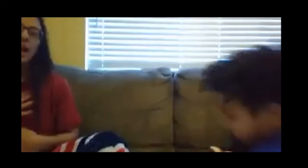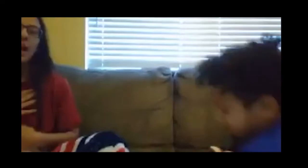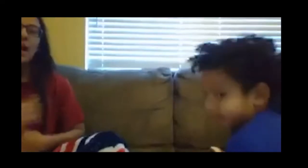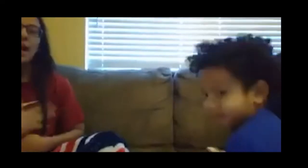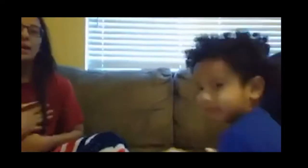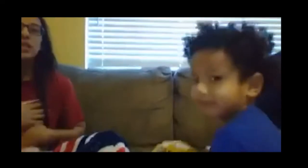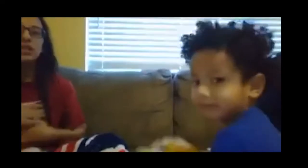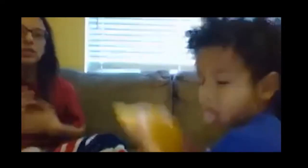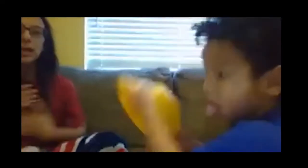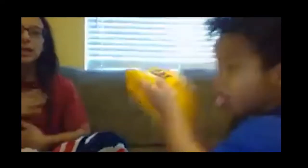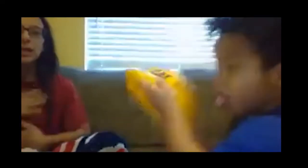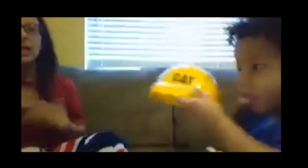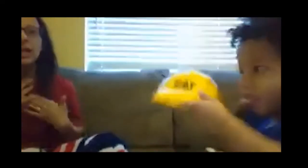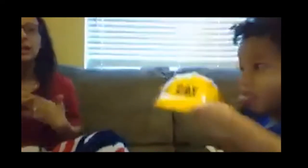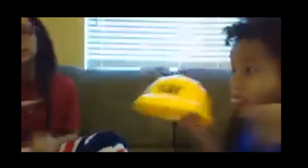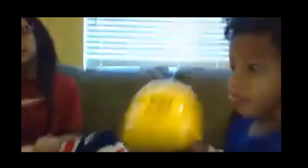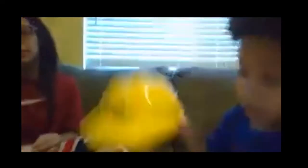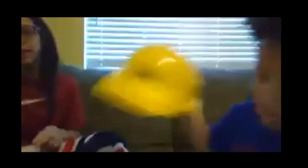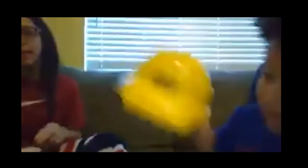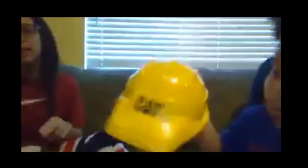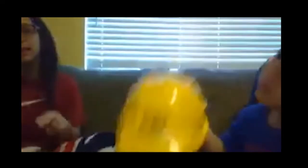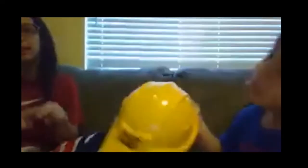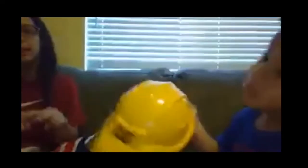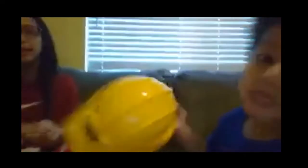Yeah, I enjoyed it. It was fun.